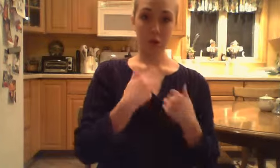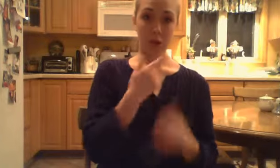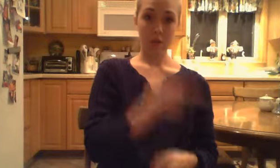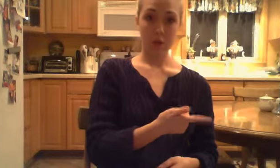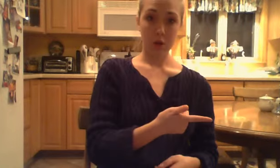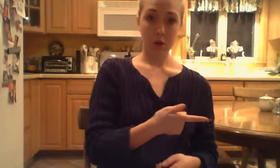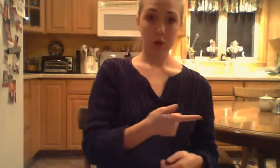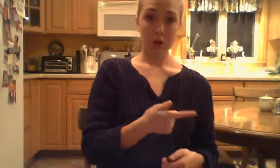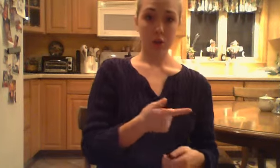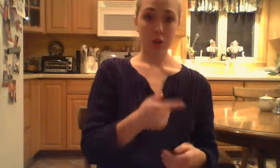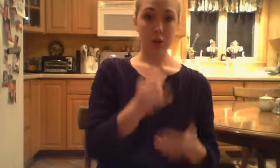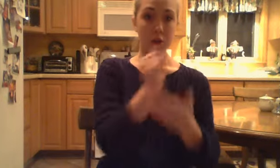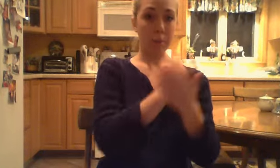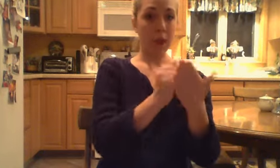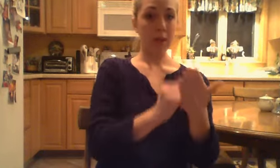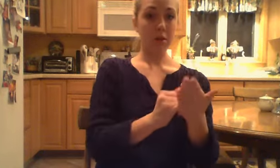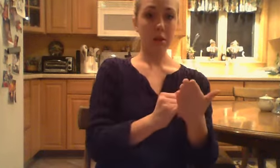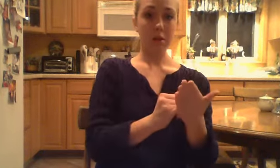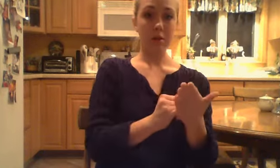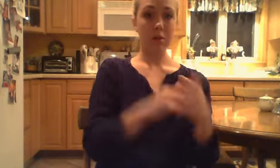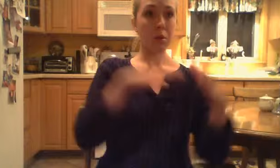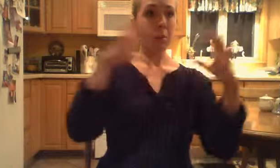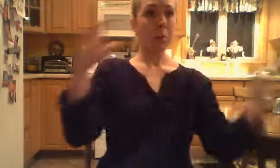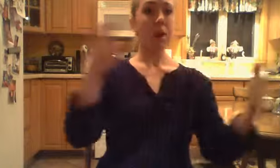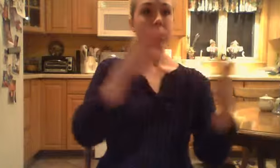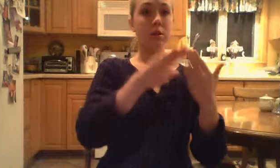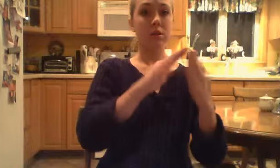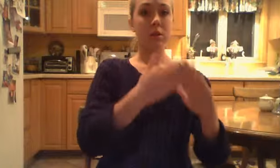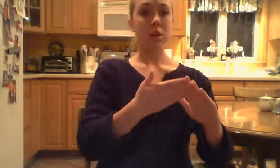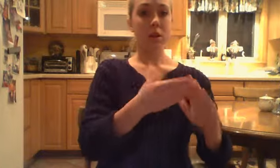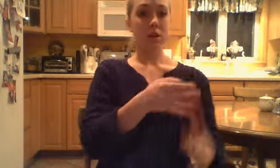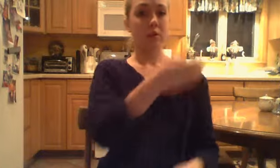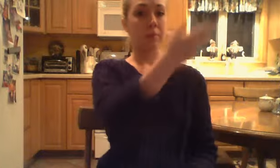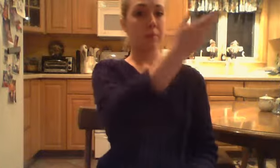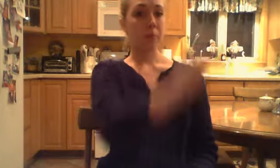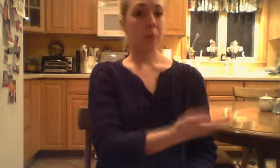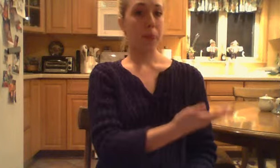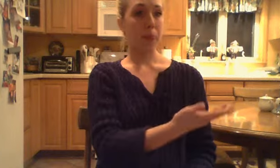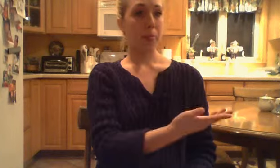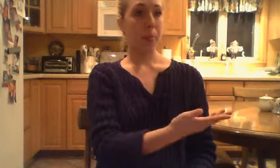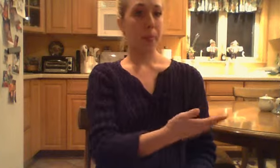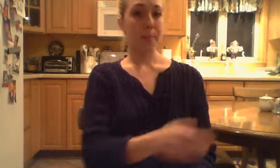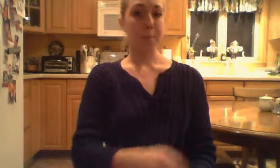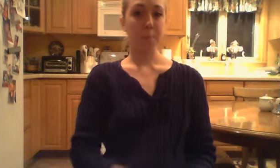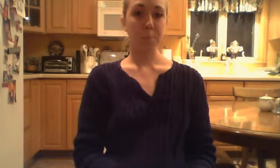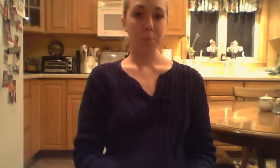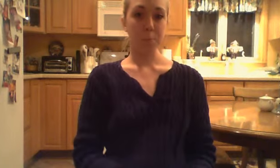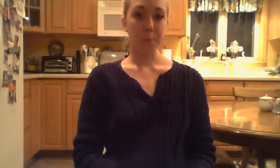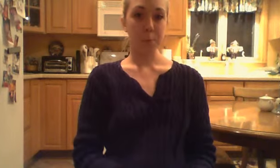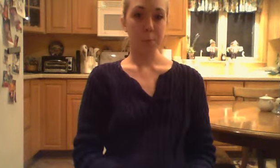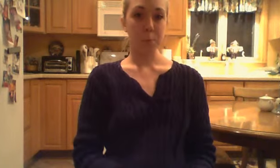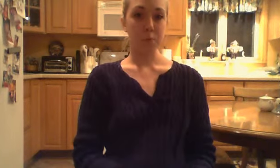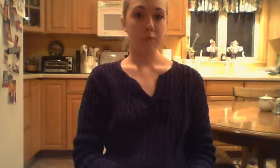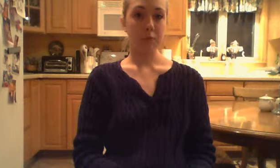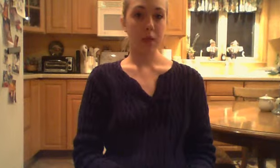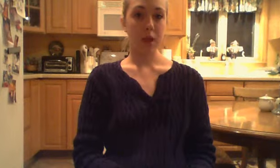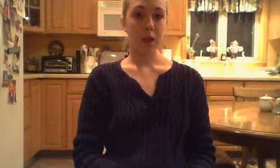painting right here called The Shelton with Sunspots. So she painted the big building. But she had a special way of painting that